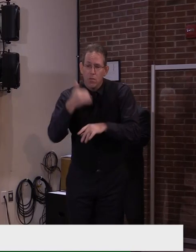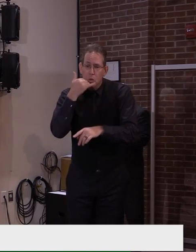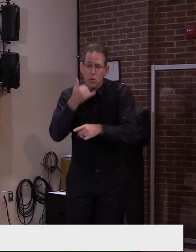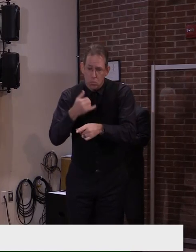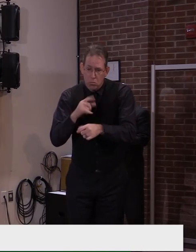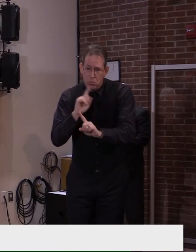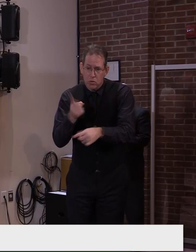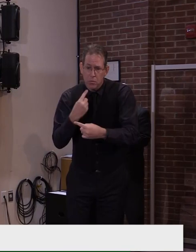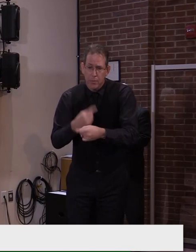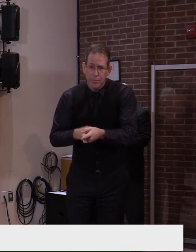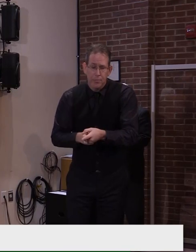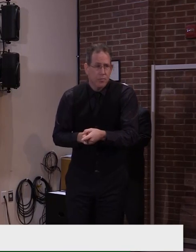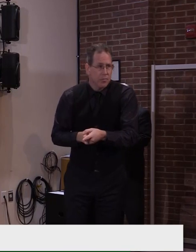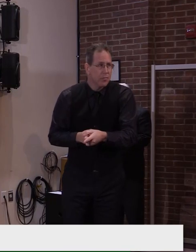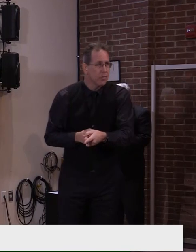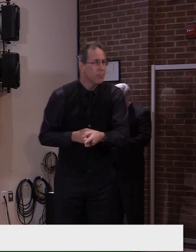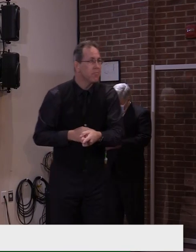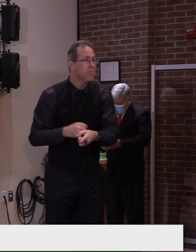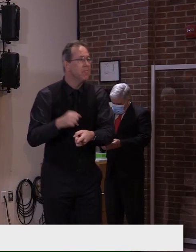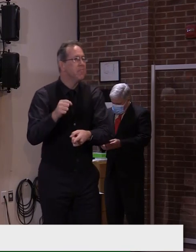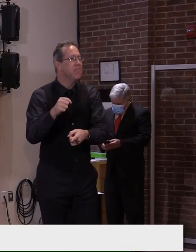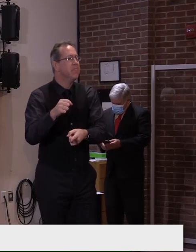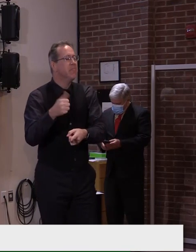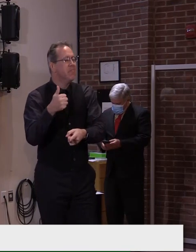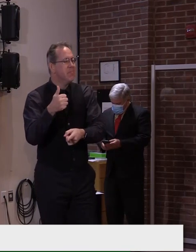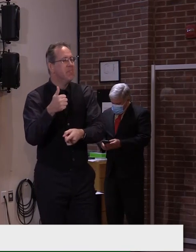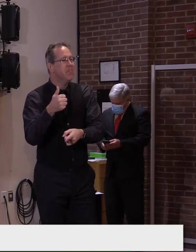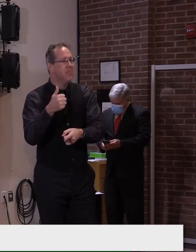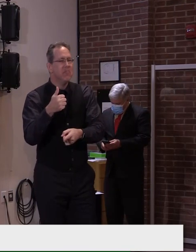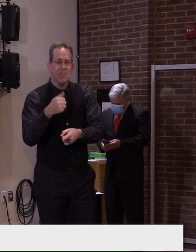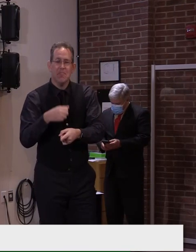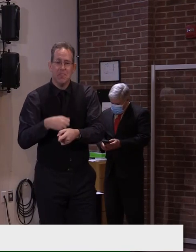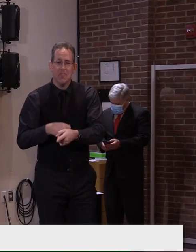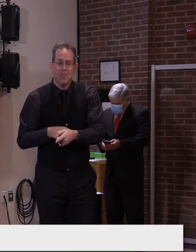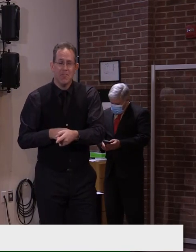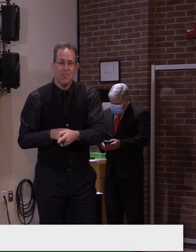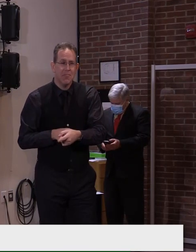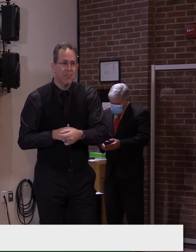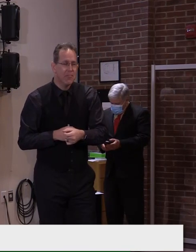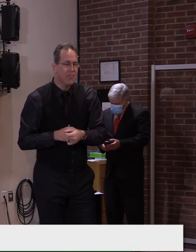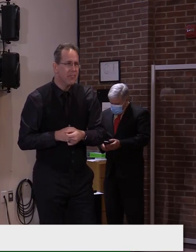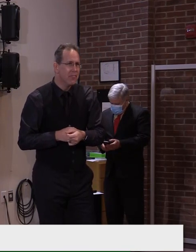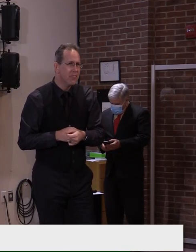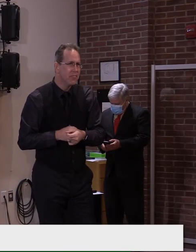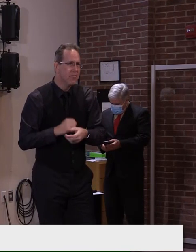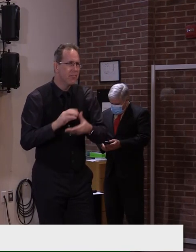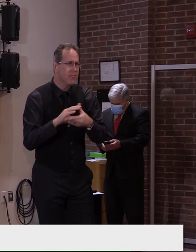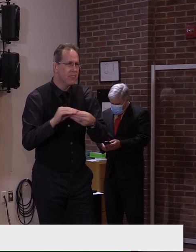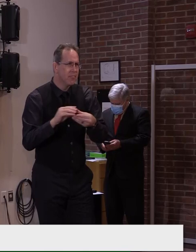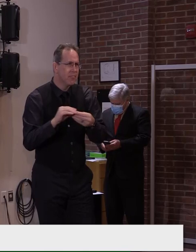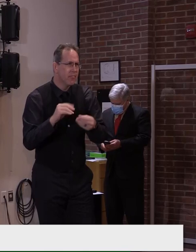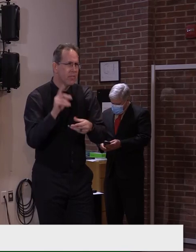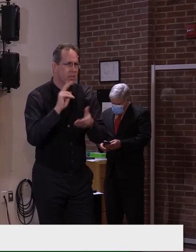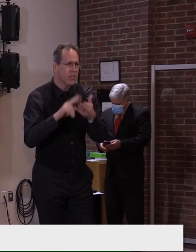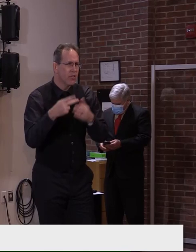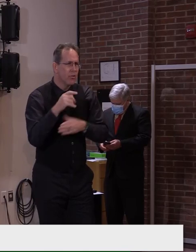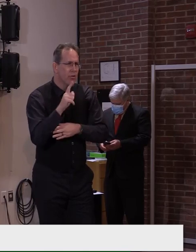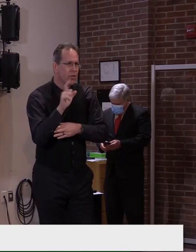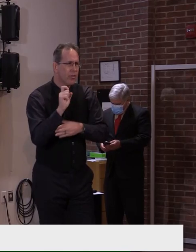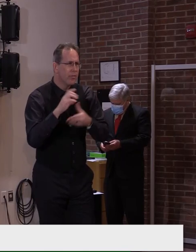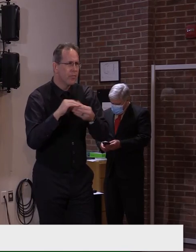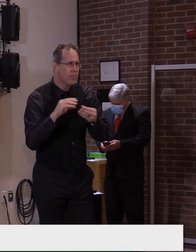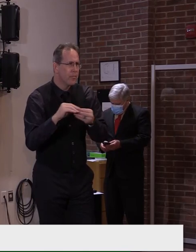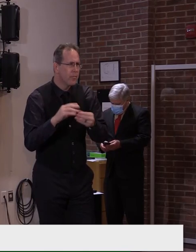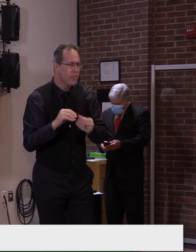Hi, Governor, can you hear me? We can. Okay, so when asked about the tax, I'm assuming we may